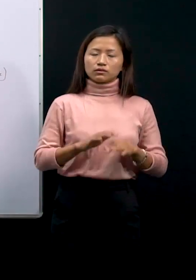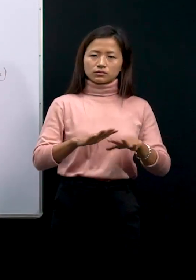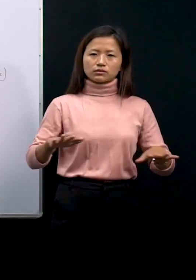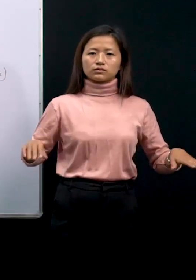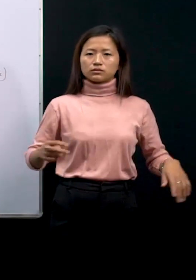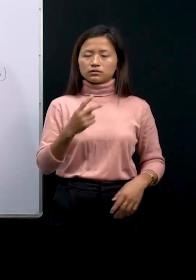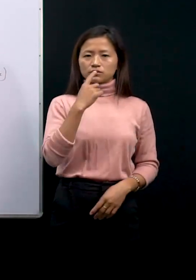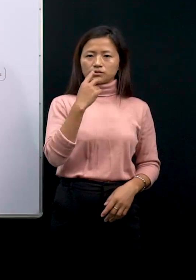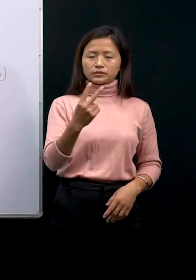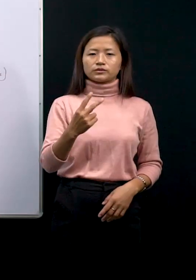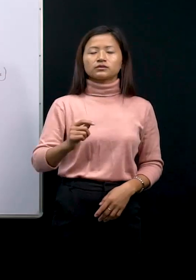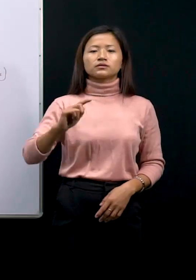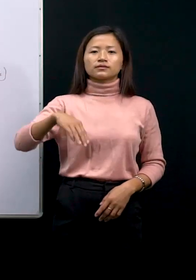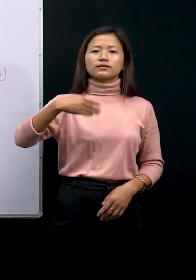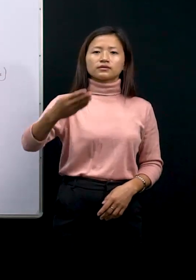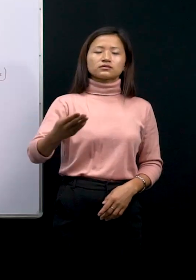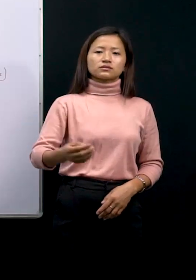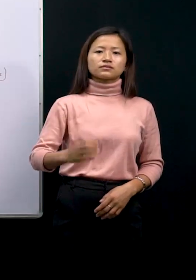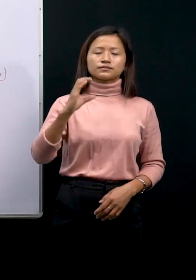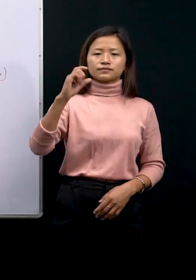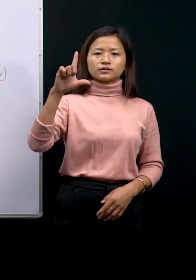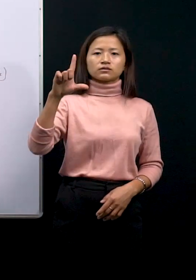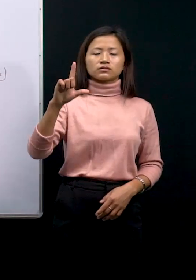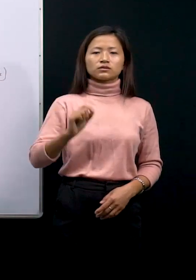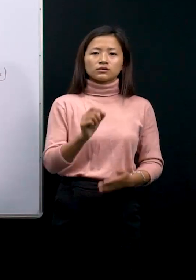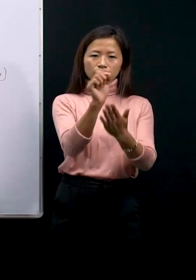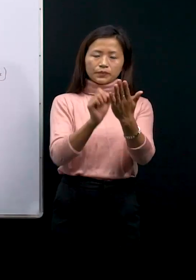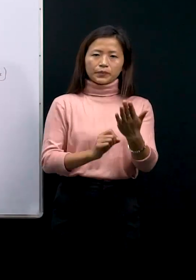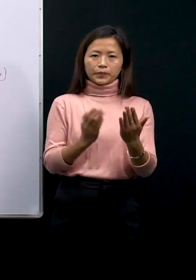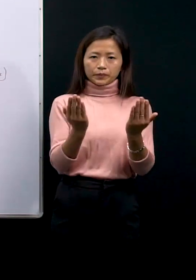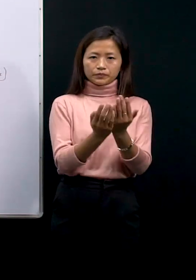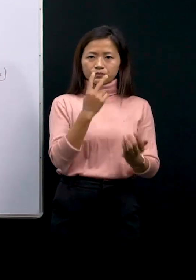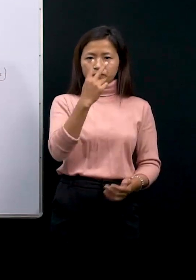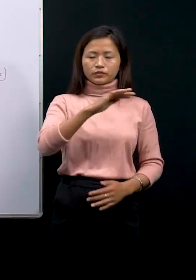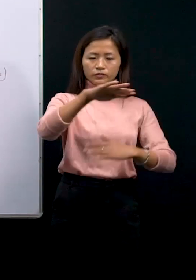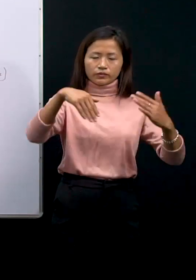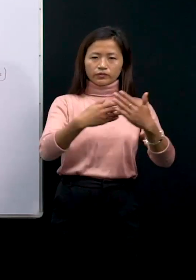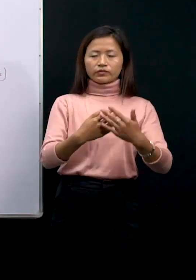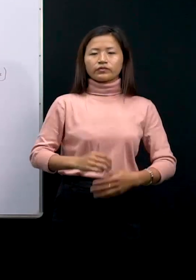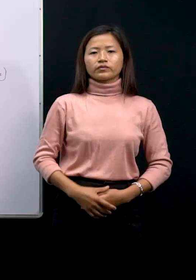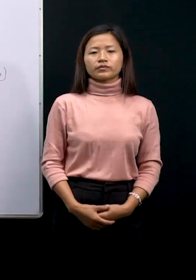we'll meet the next class. Okay, but before that we copy down. Okay, see you all.